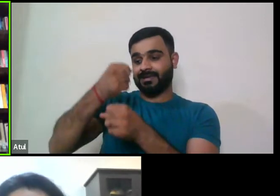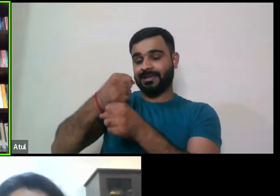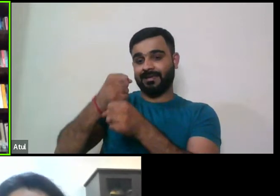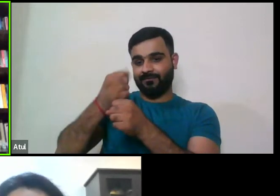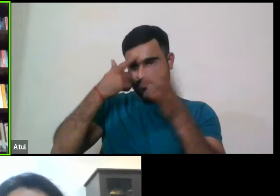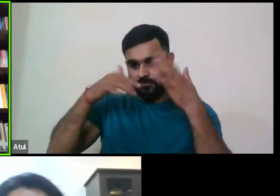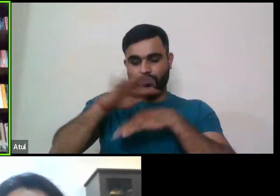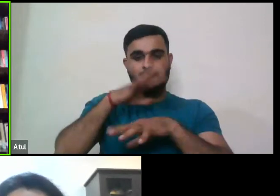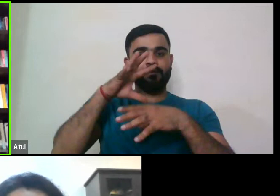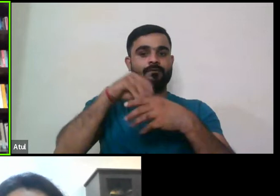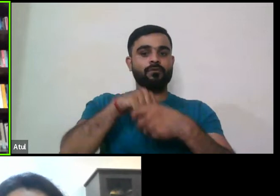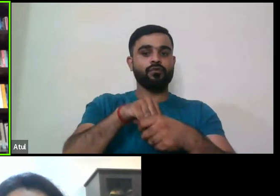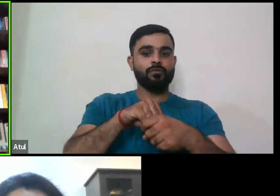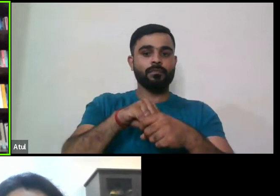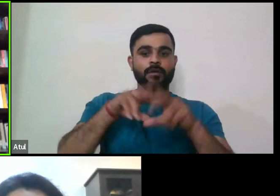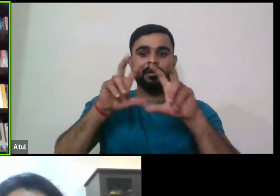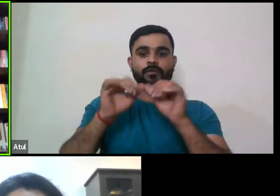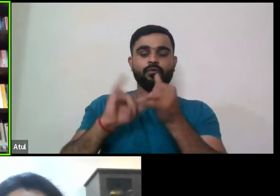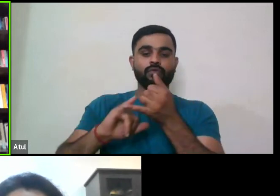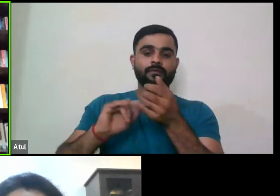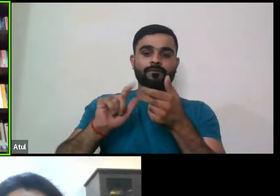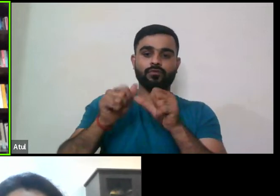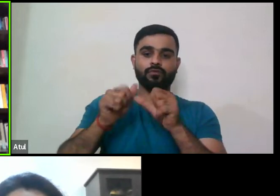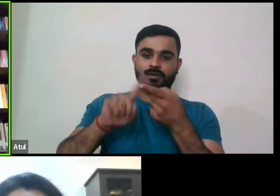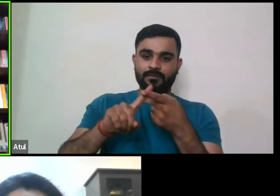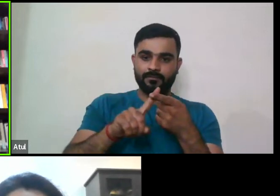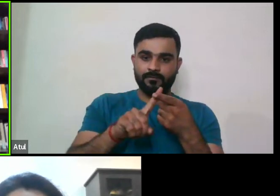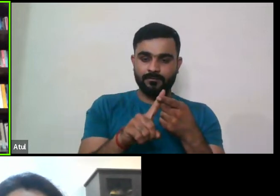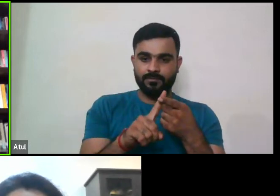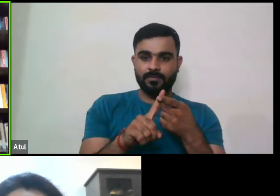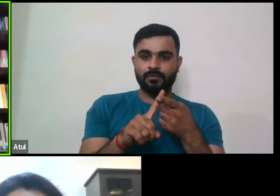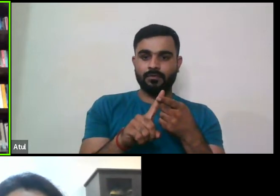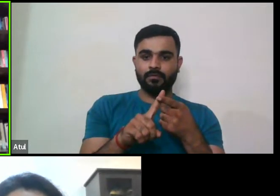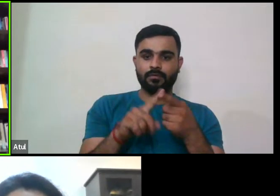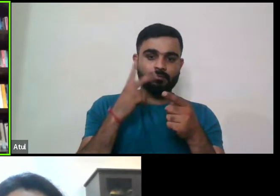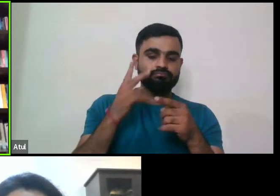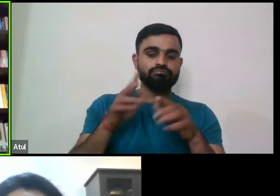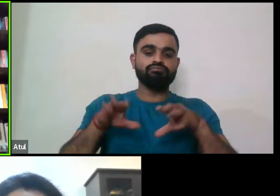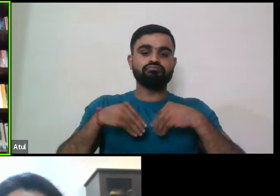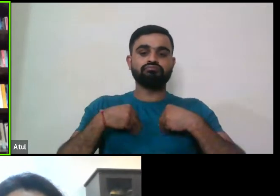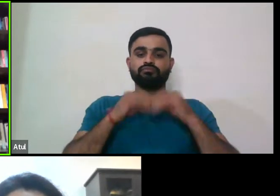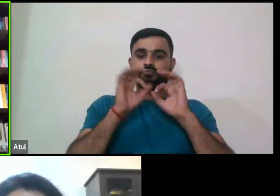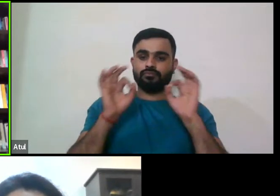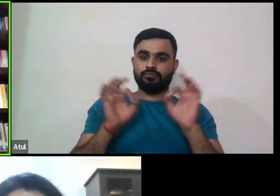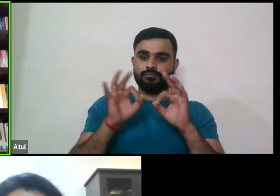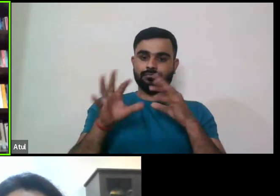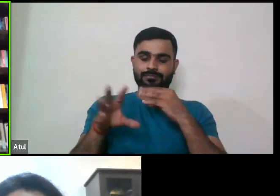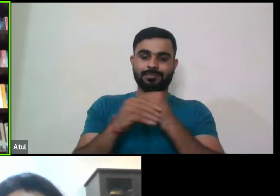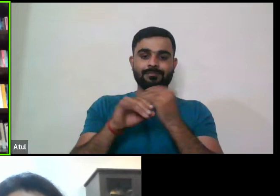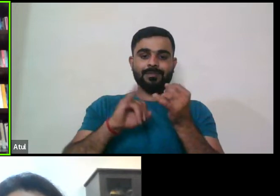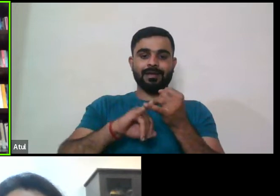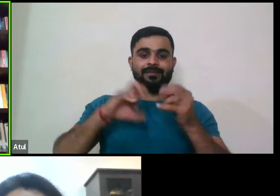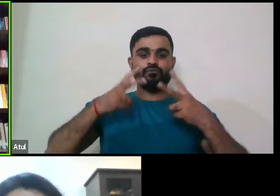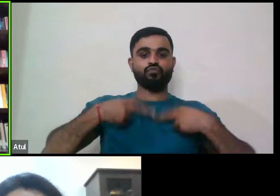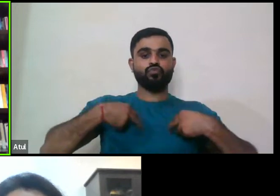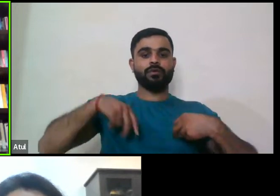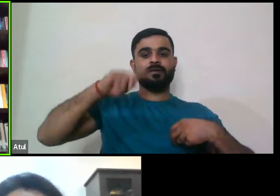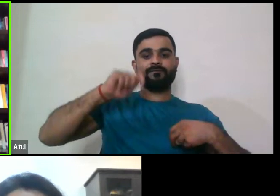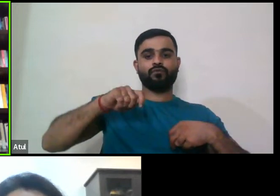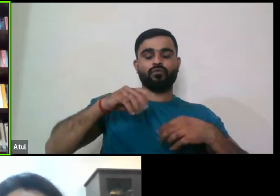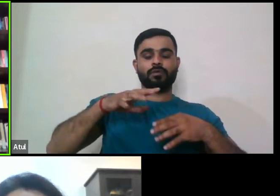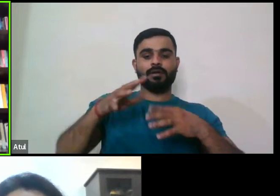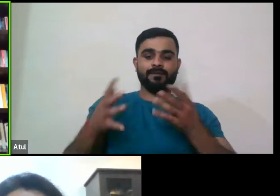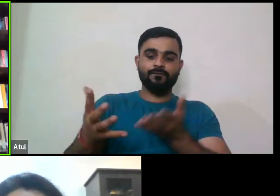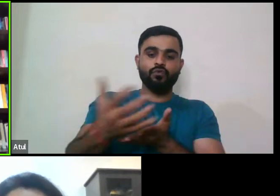track record of the cases that that have been admitted in the Supreme Court, the revenue,